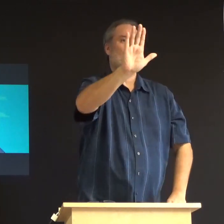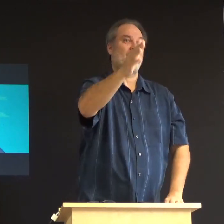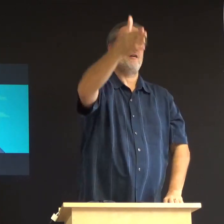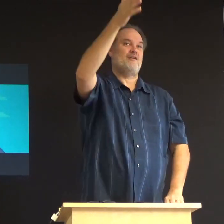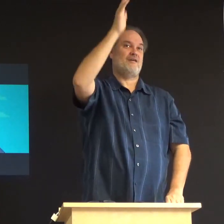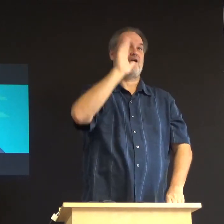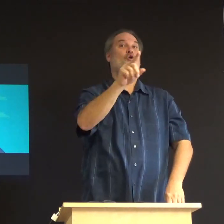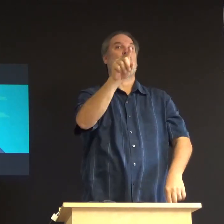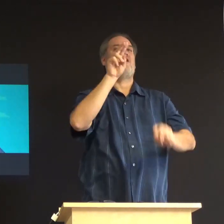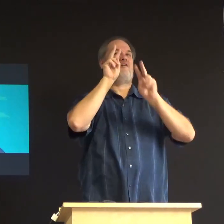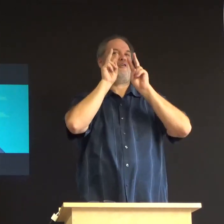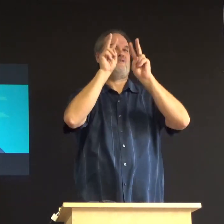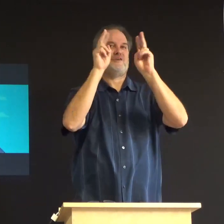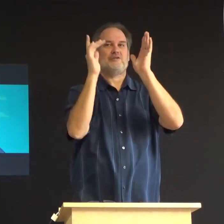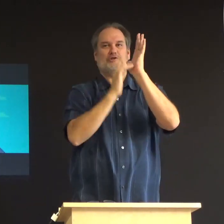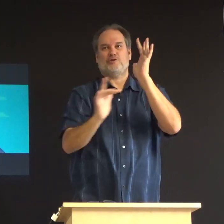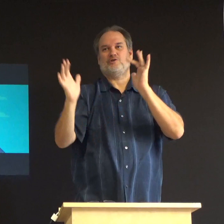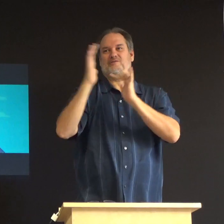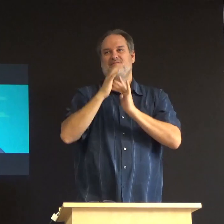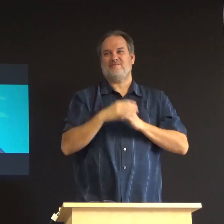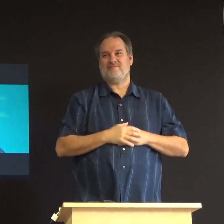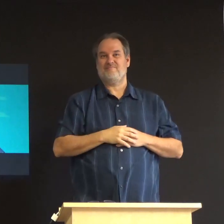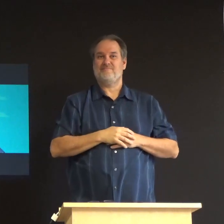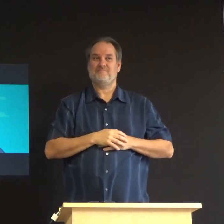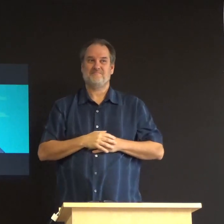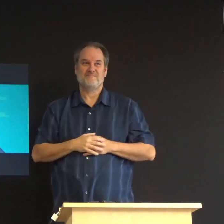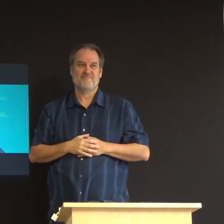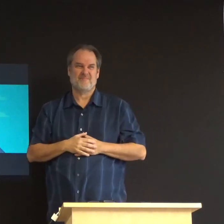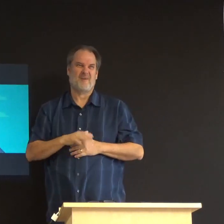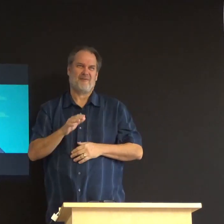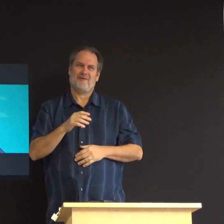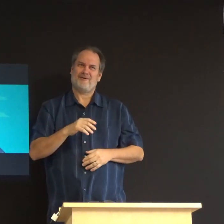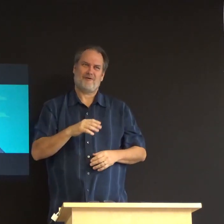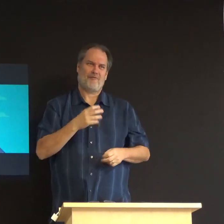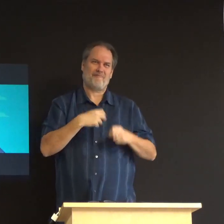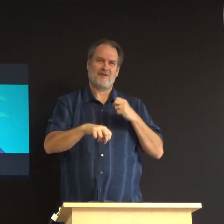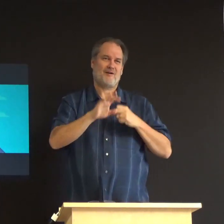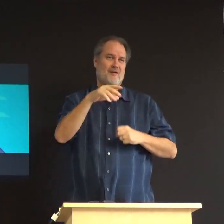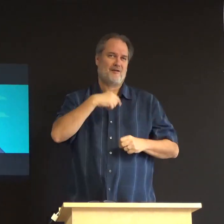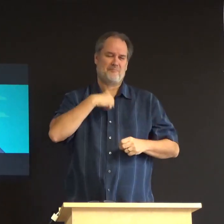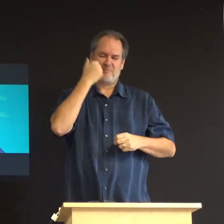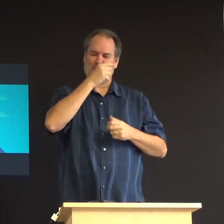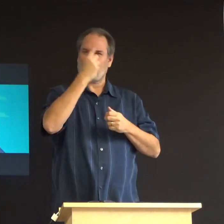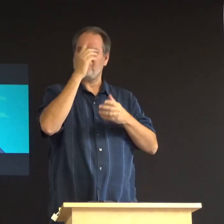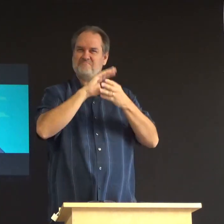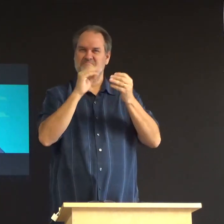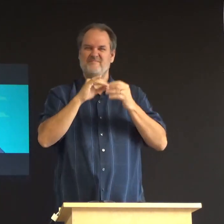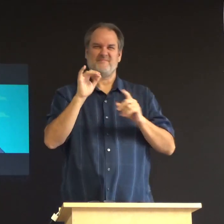or husband, they're not your dad. We need to look forward to being with God. Another part,